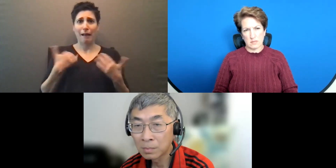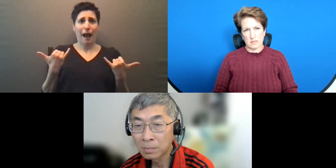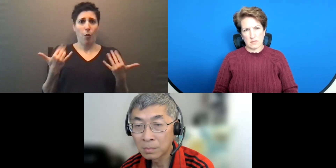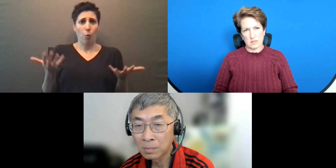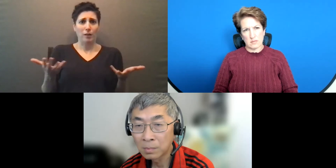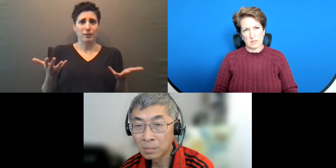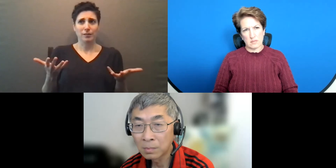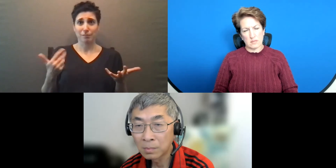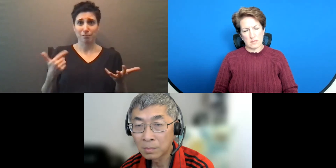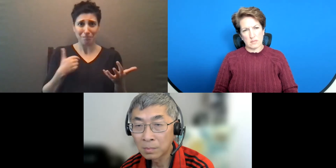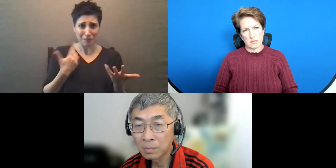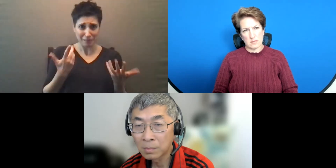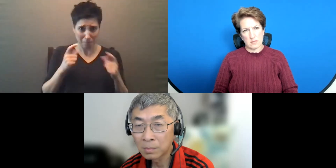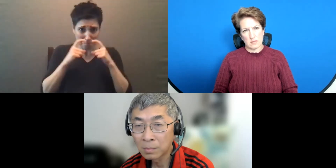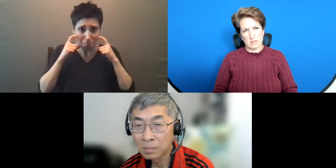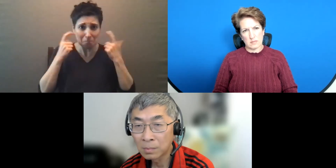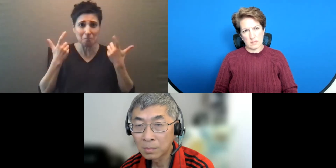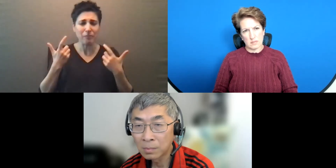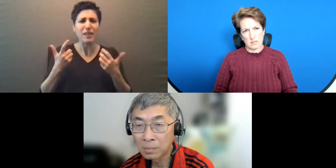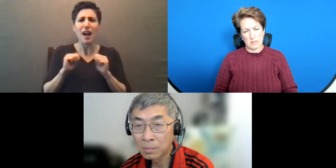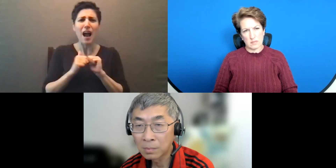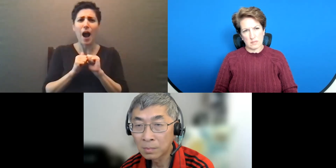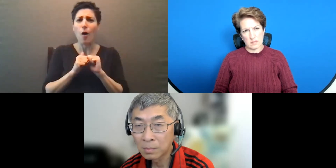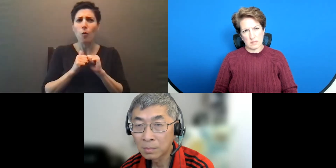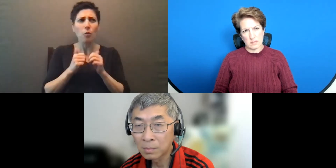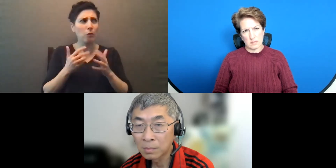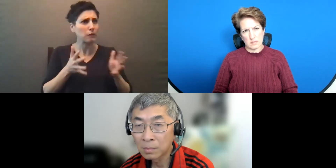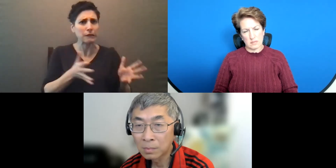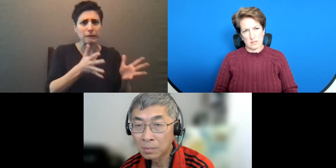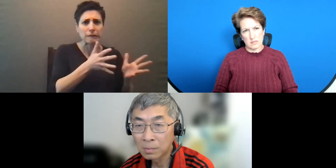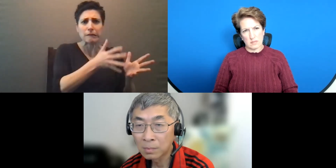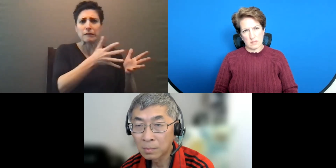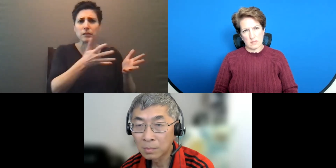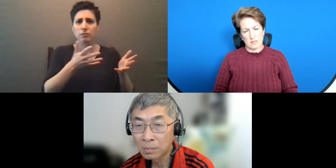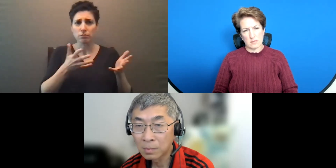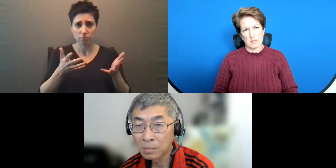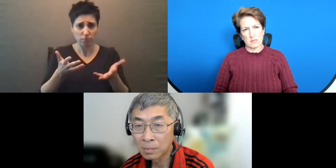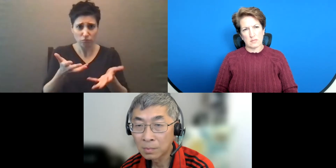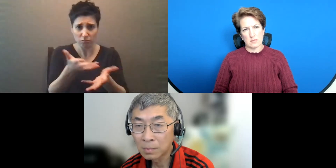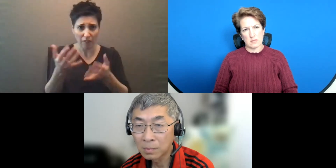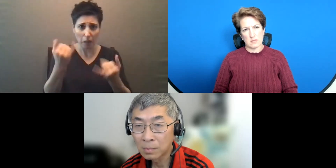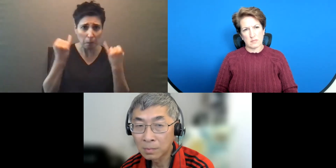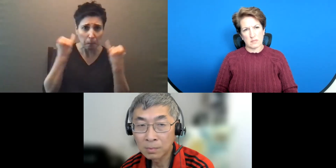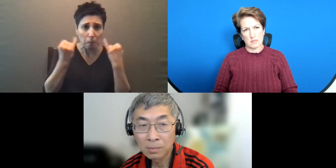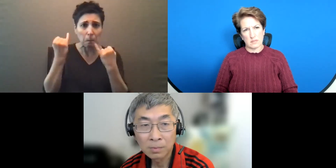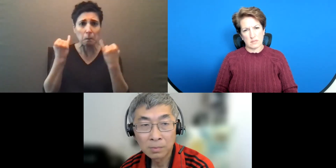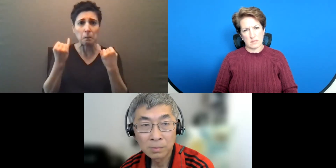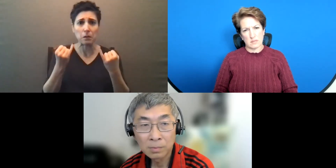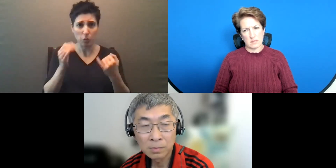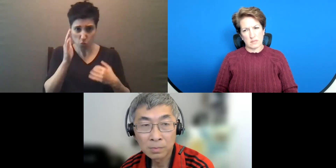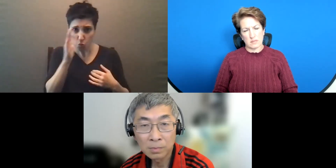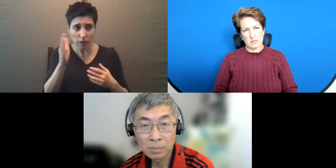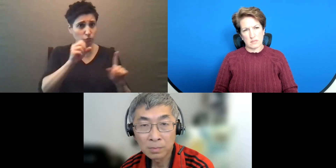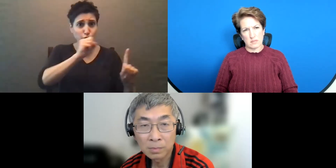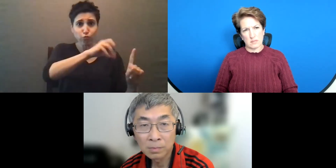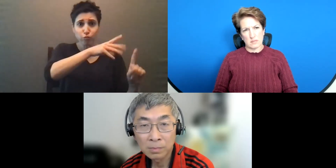I want to ask that, is there any strategy that we are working on, or is that in the table, or is that anything that we are planning for